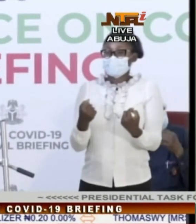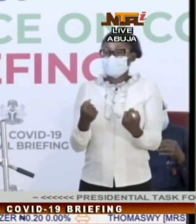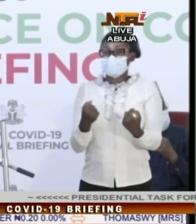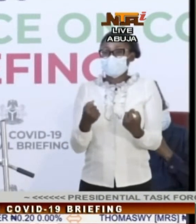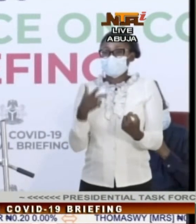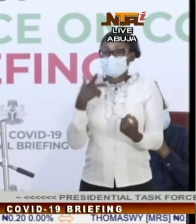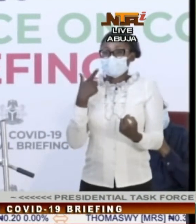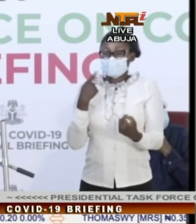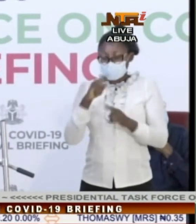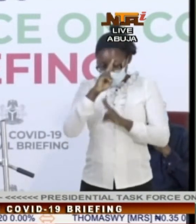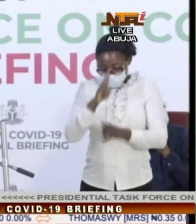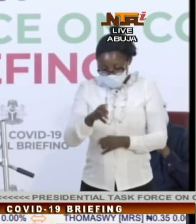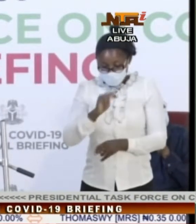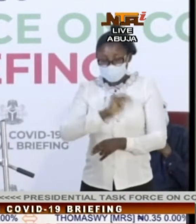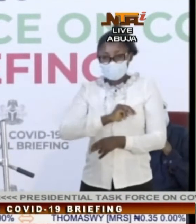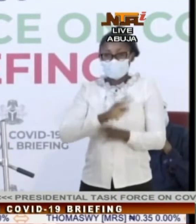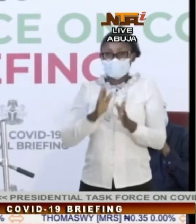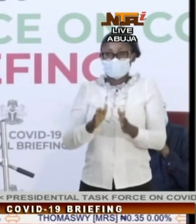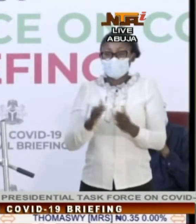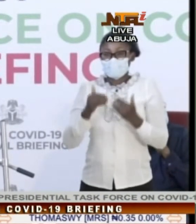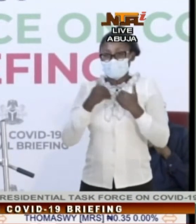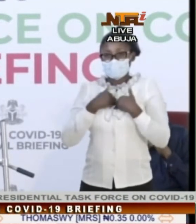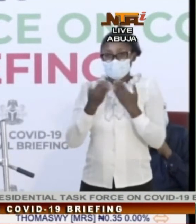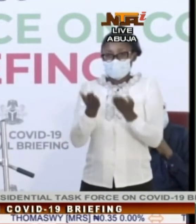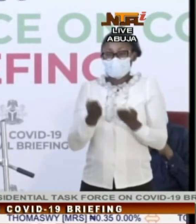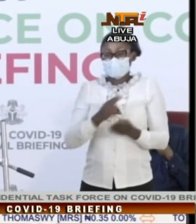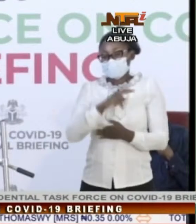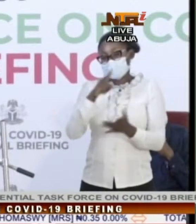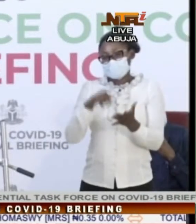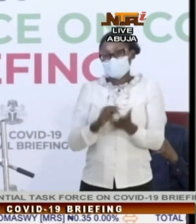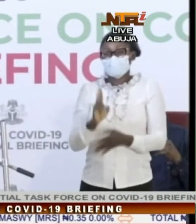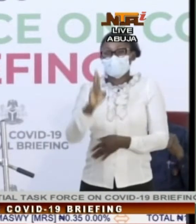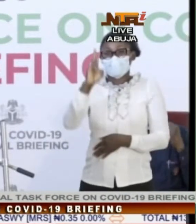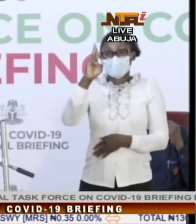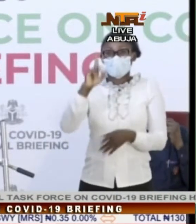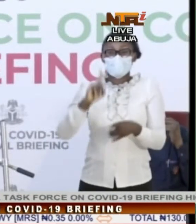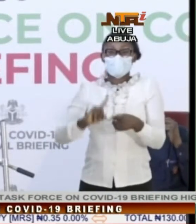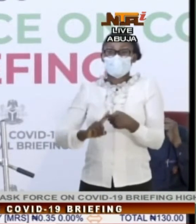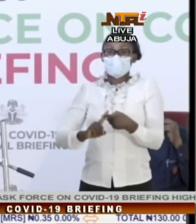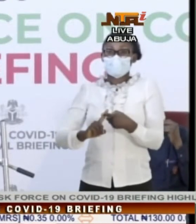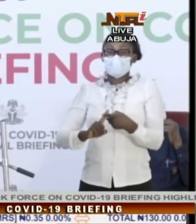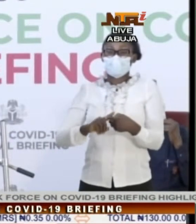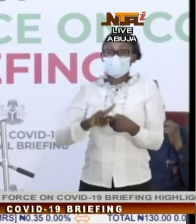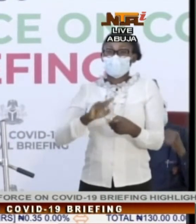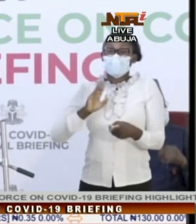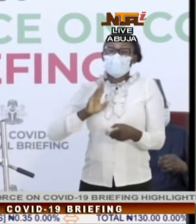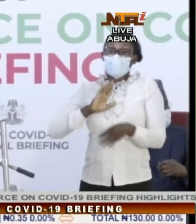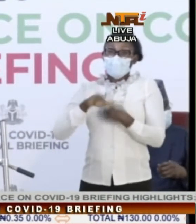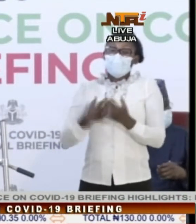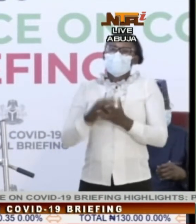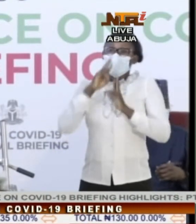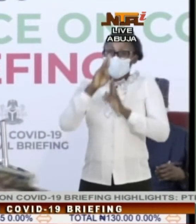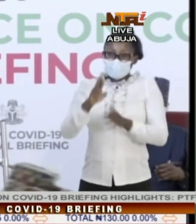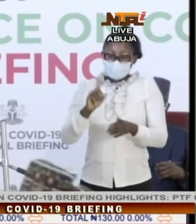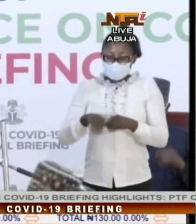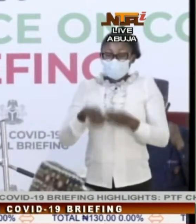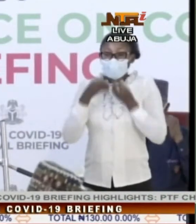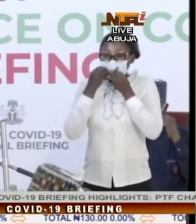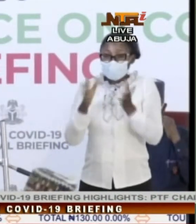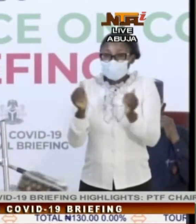The honorable ministers have brought this up to underscore the importance of compliance